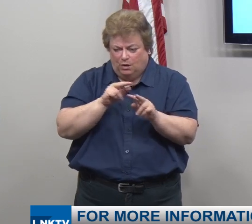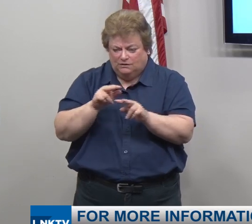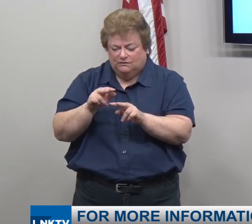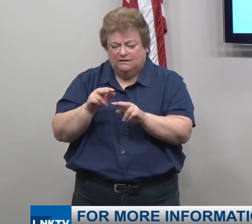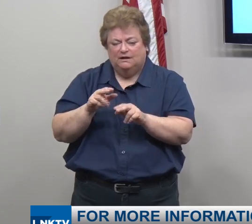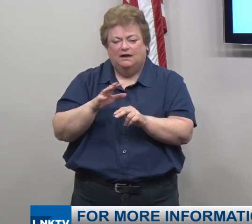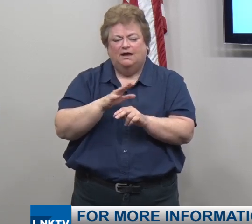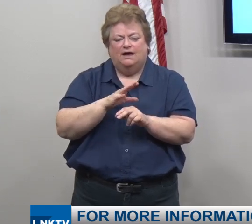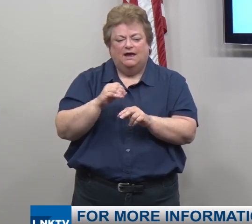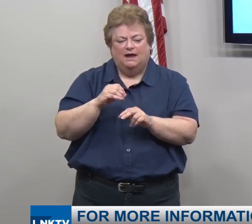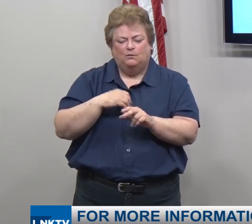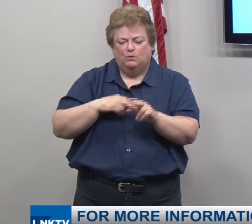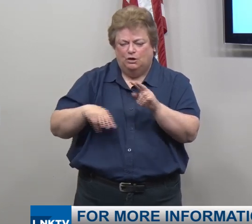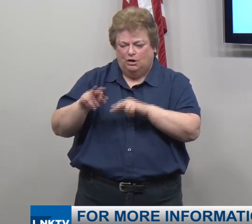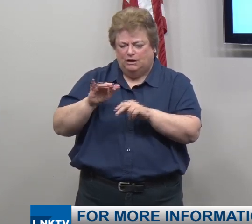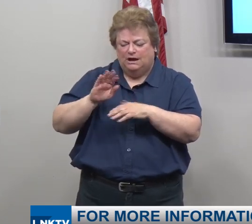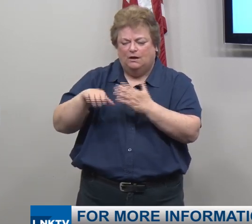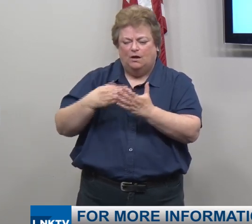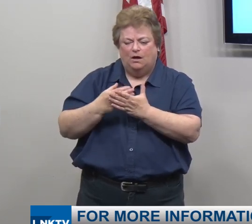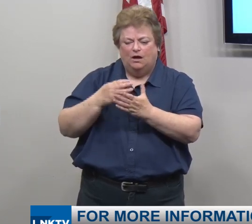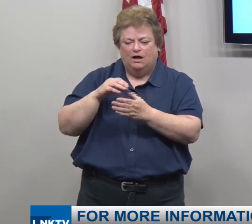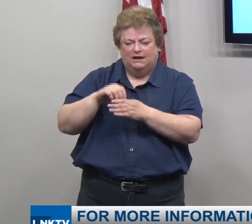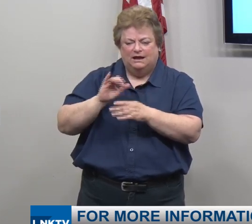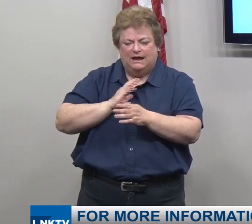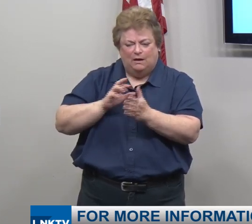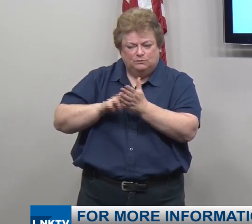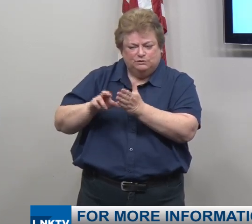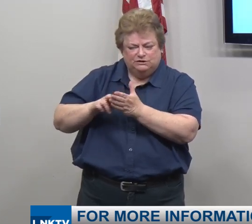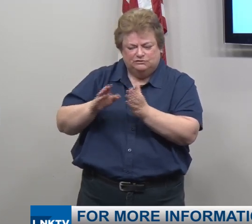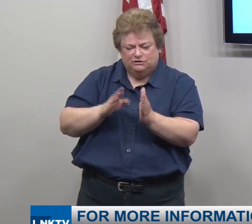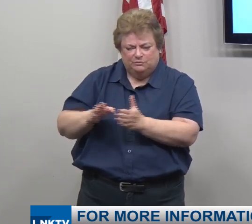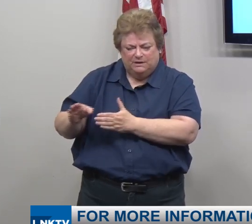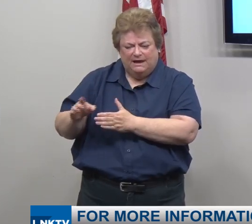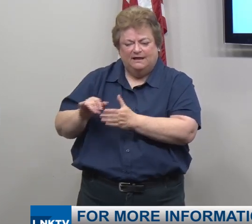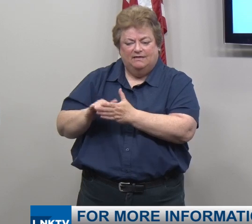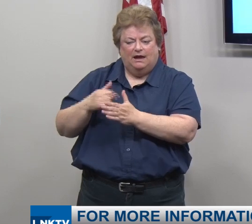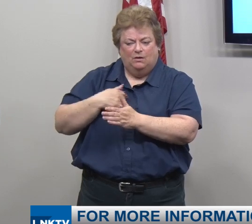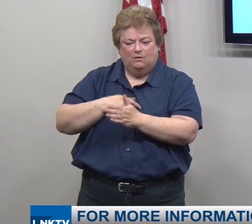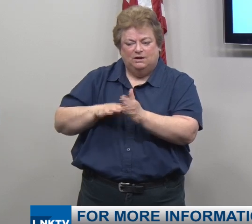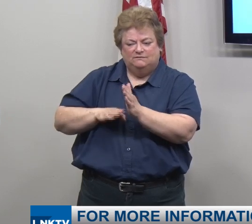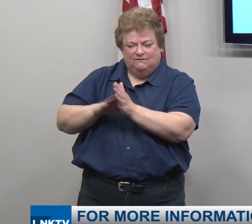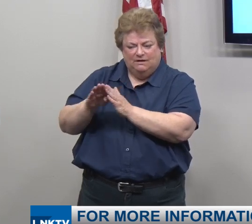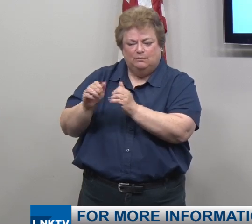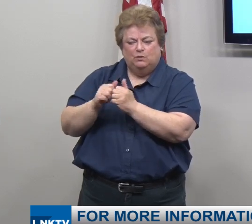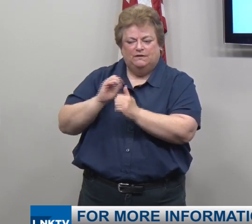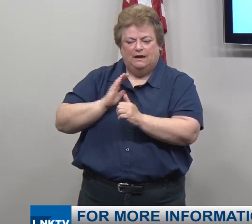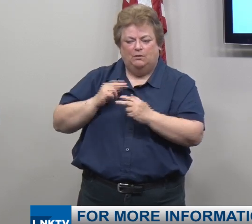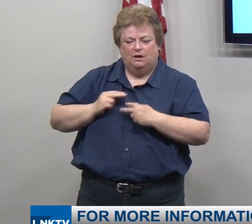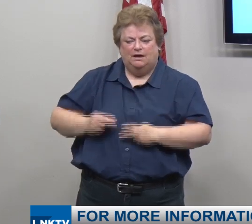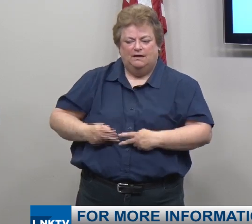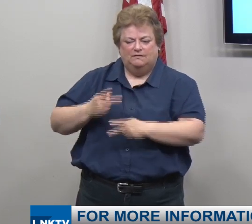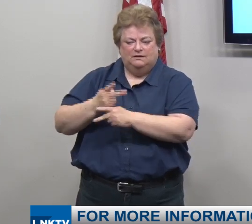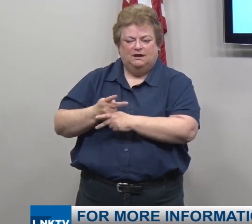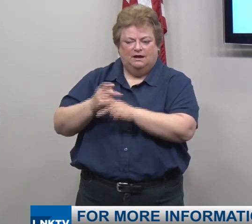those things in the surge plan that we've been developing along with our healthcare systems.